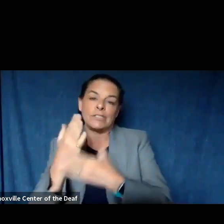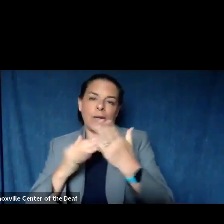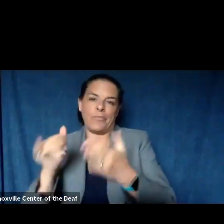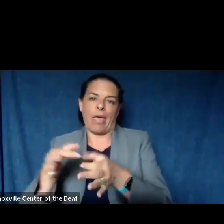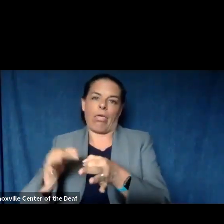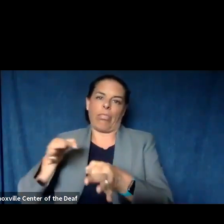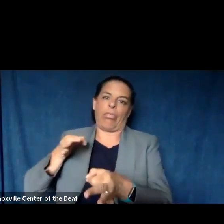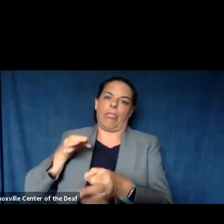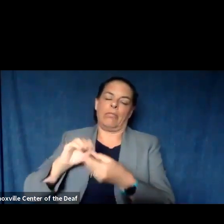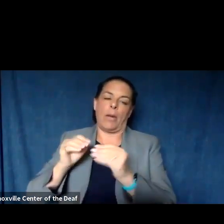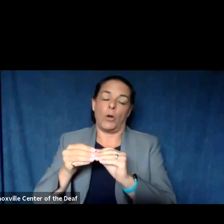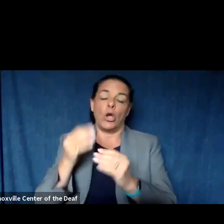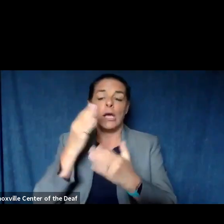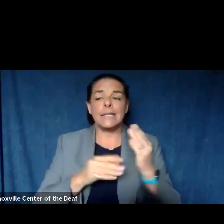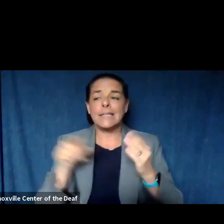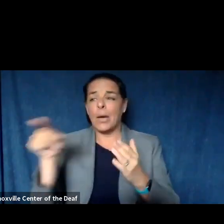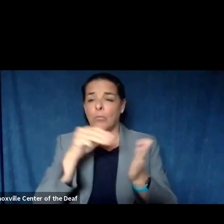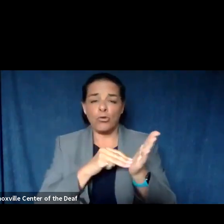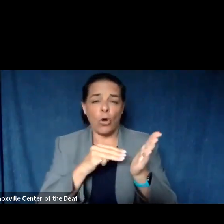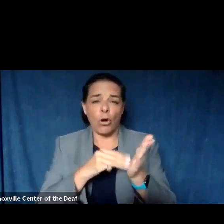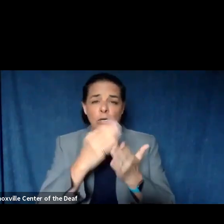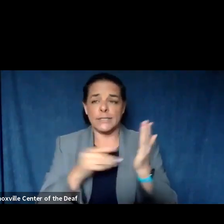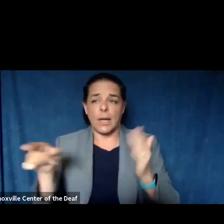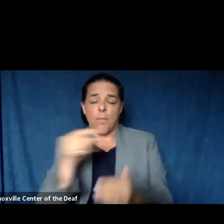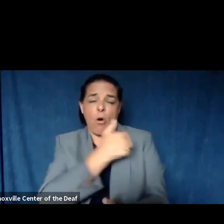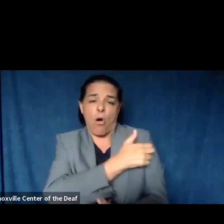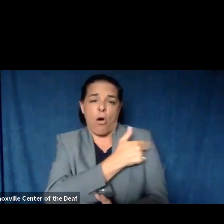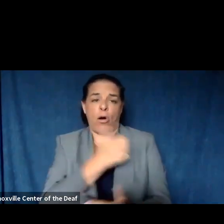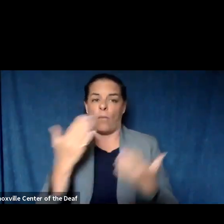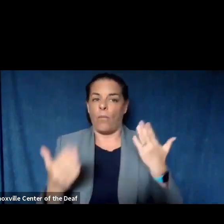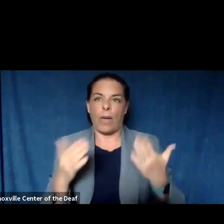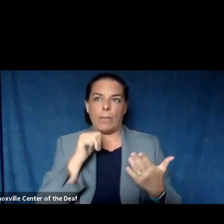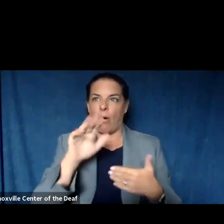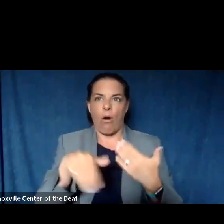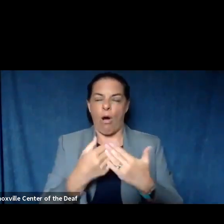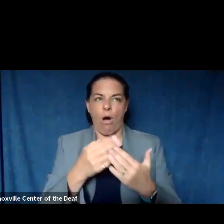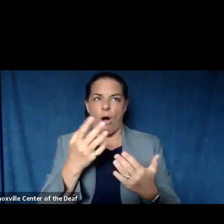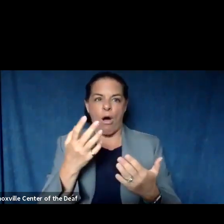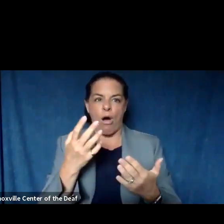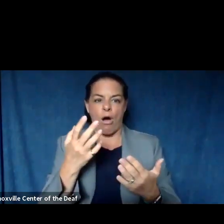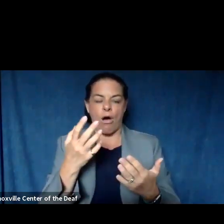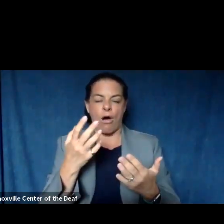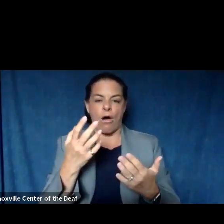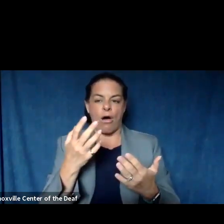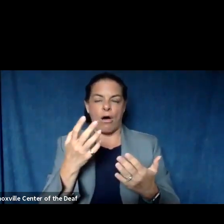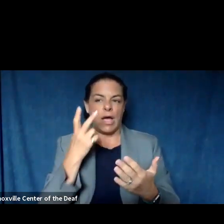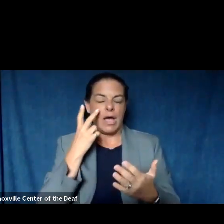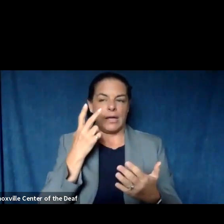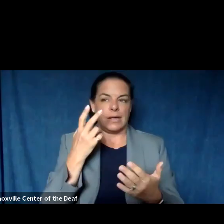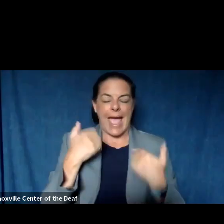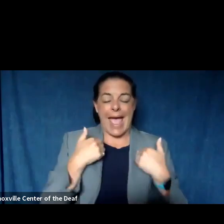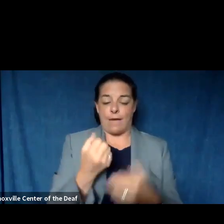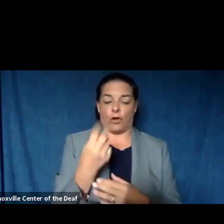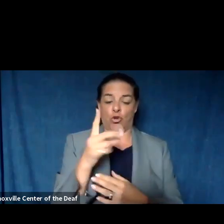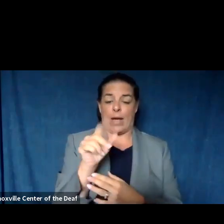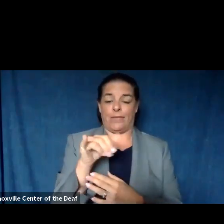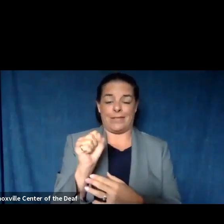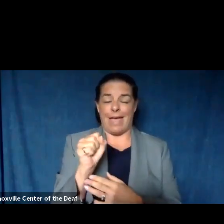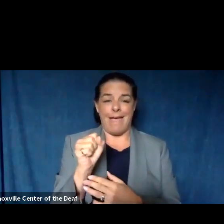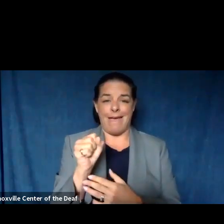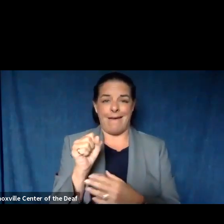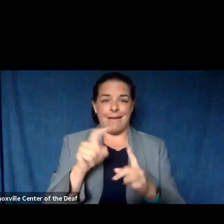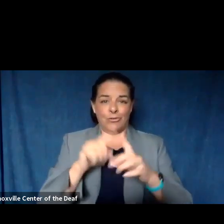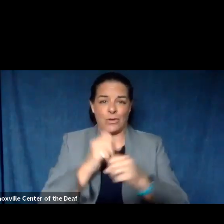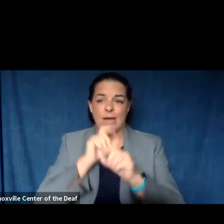our hospitals, they're not seeing all of them aren't seeing the 11 to 12 day that we're running into